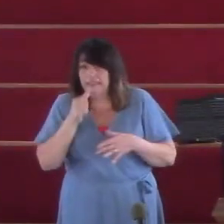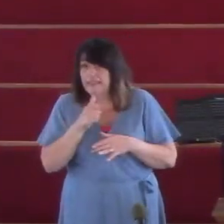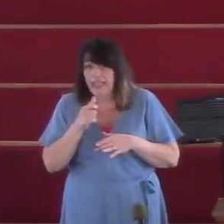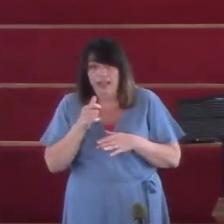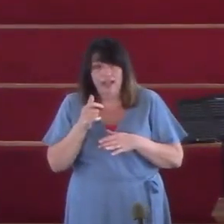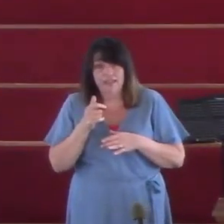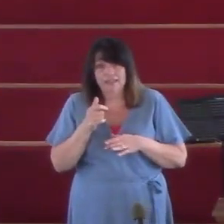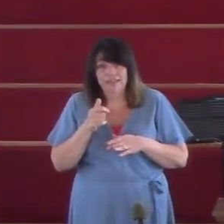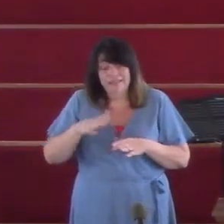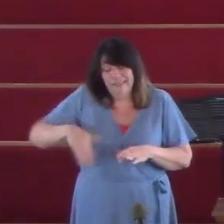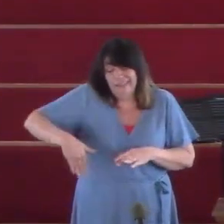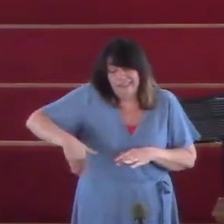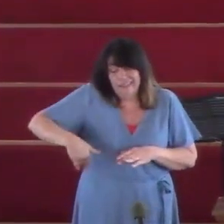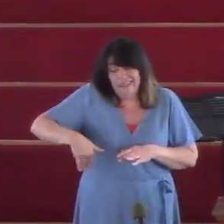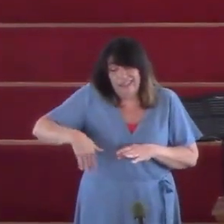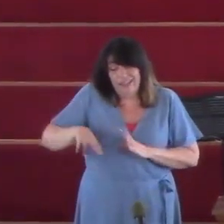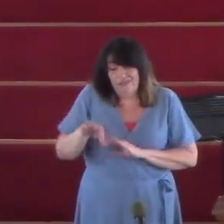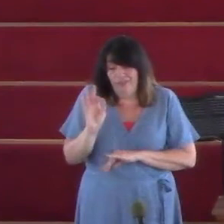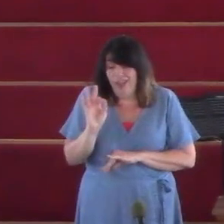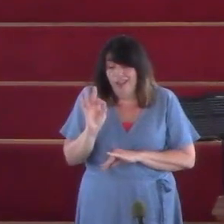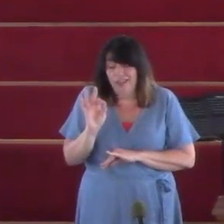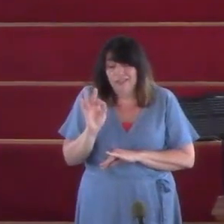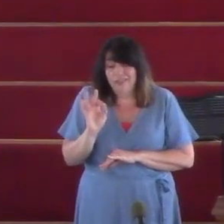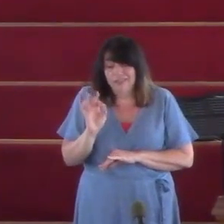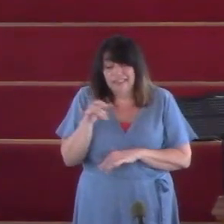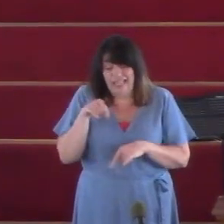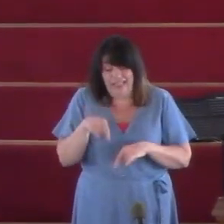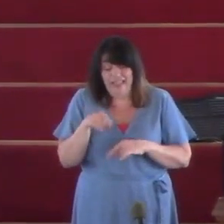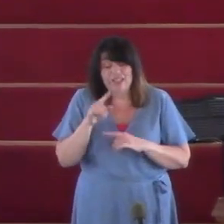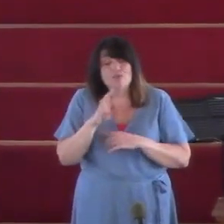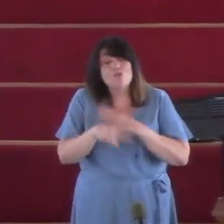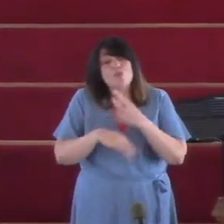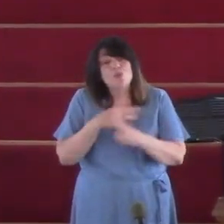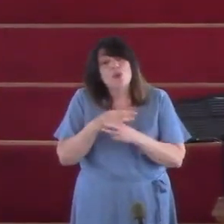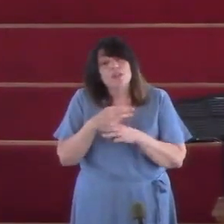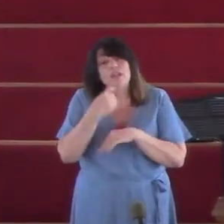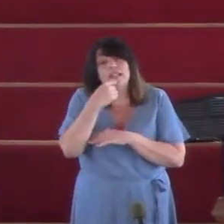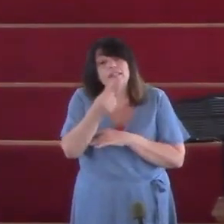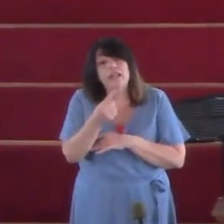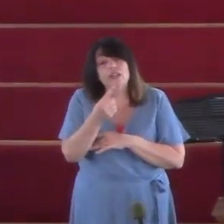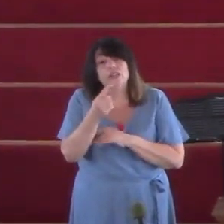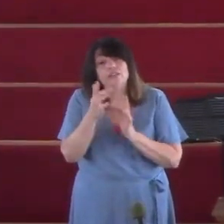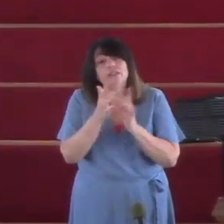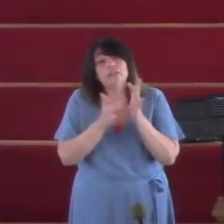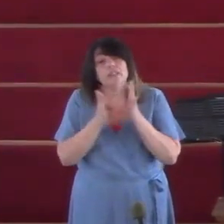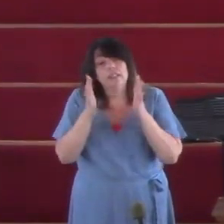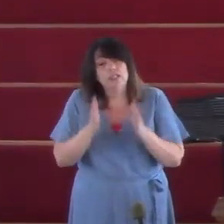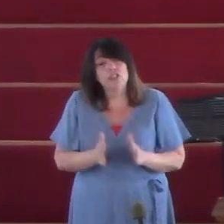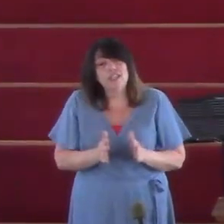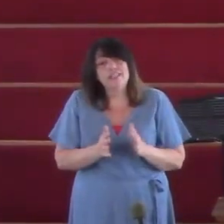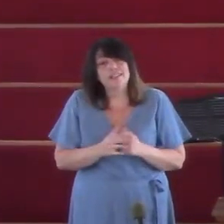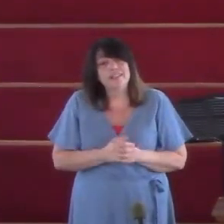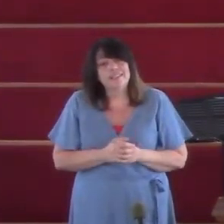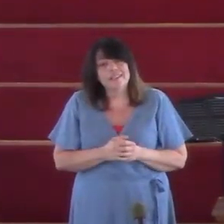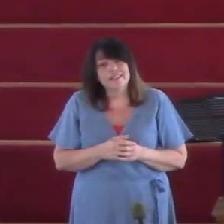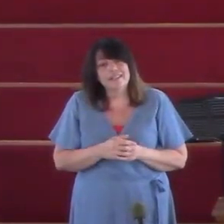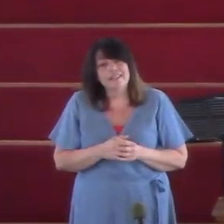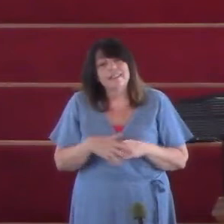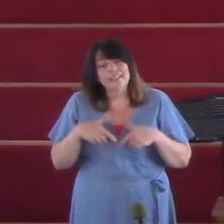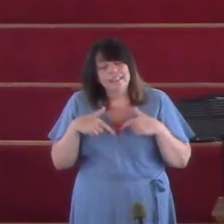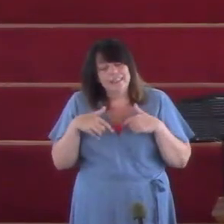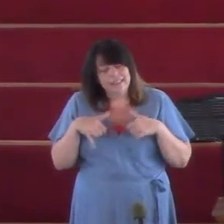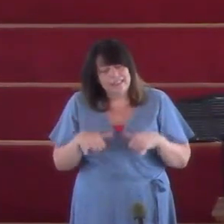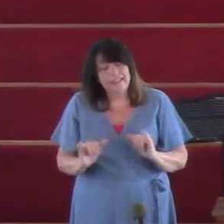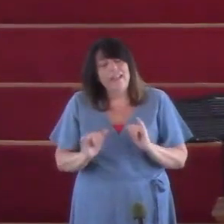in this present world, may I tell you that Jesus still abides. And oh, thank God,